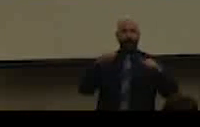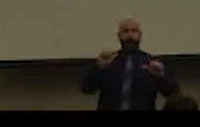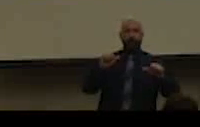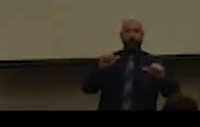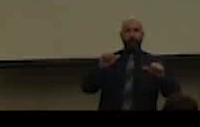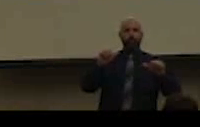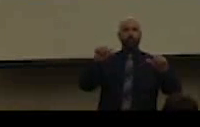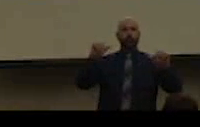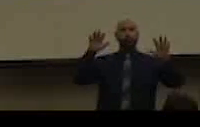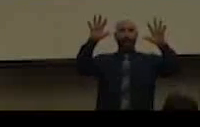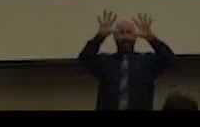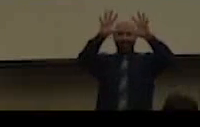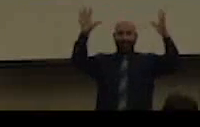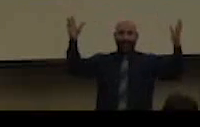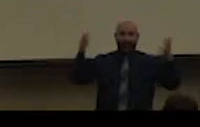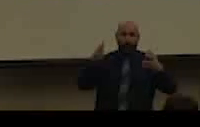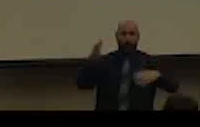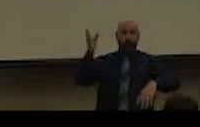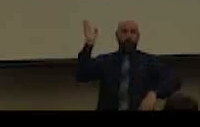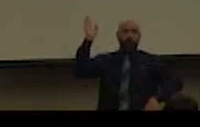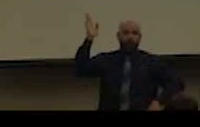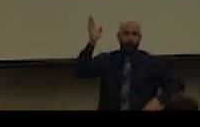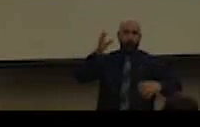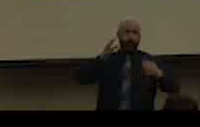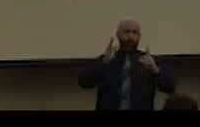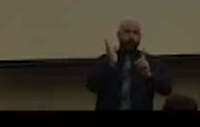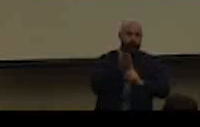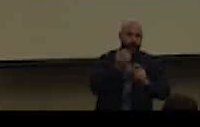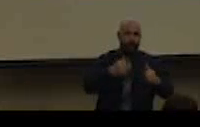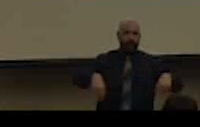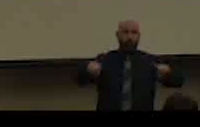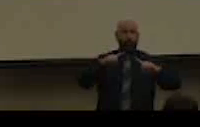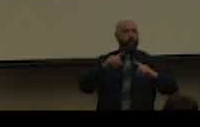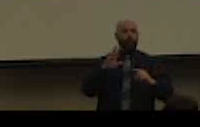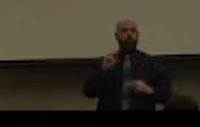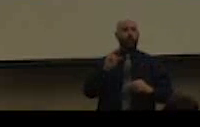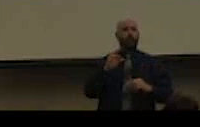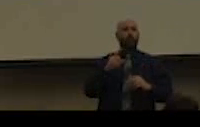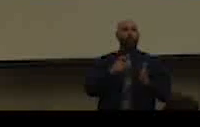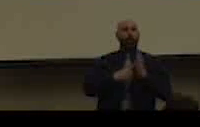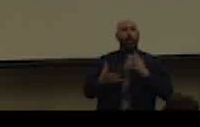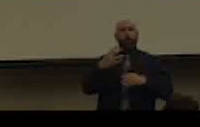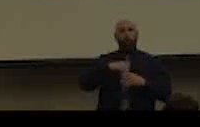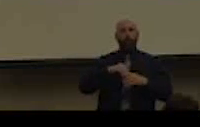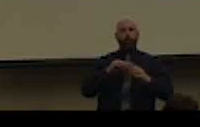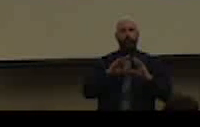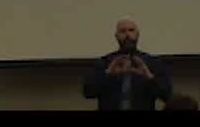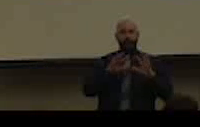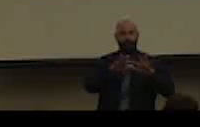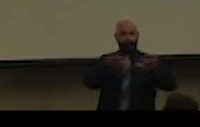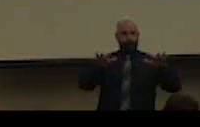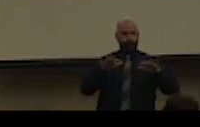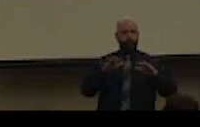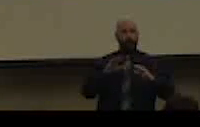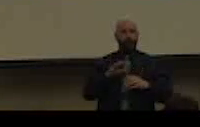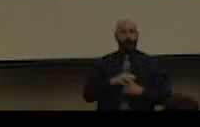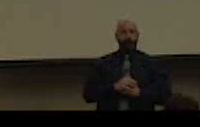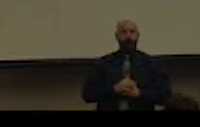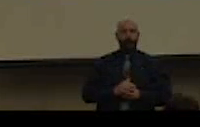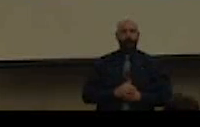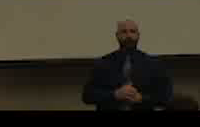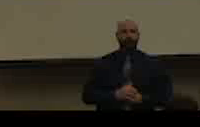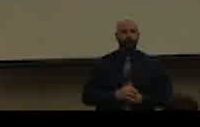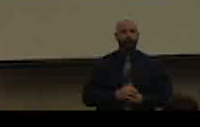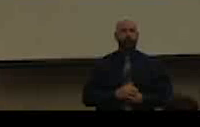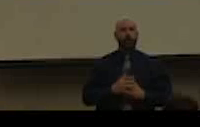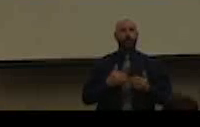drive the full scope of what we need to do. As we said, this is gonna take all players at all levels. So we would like to spend the next meeting going much deeper